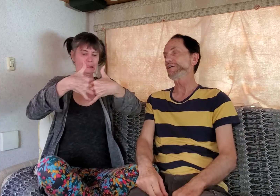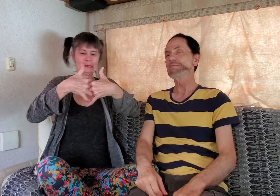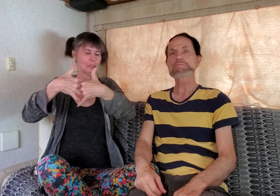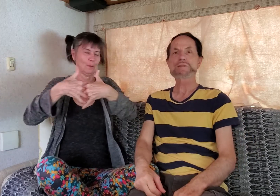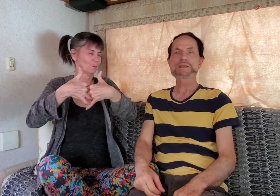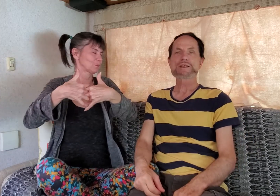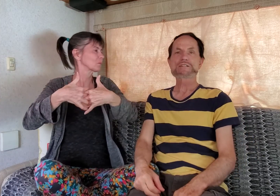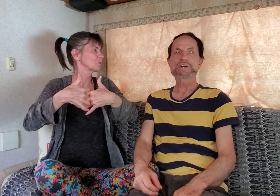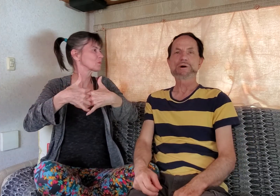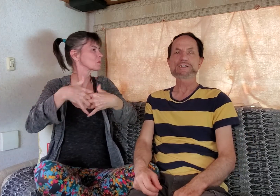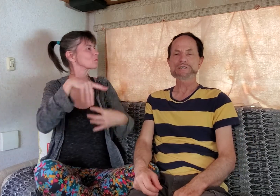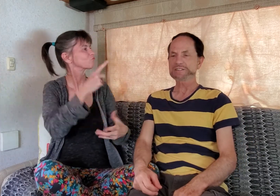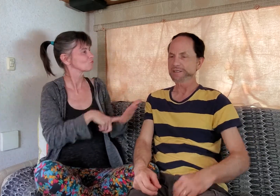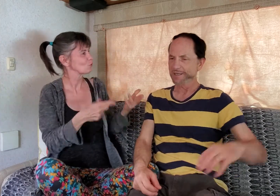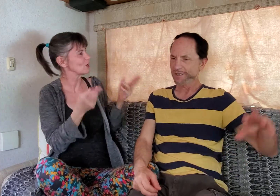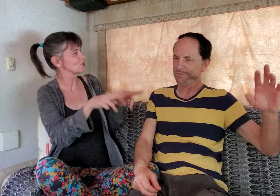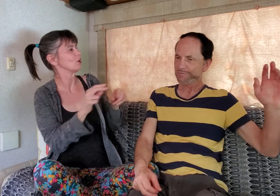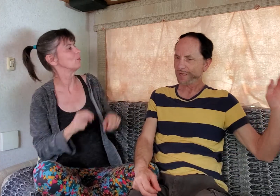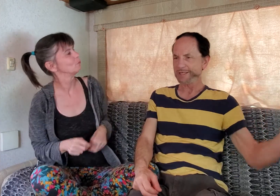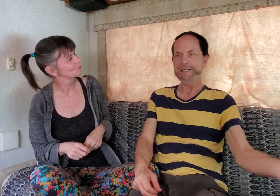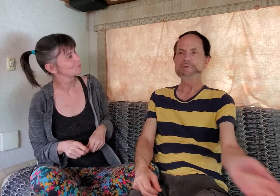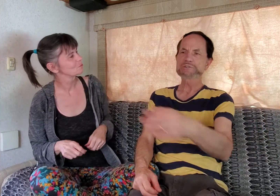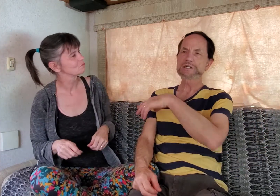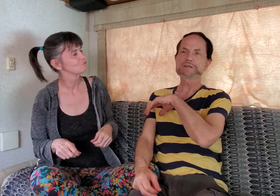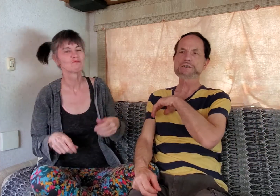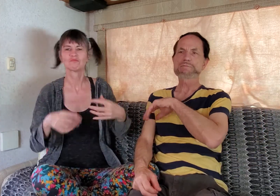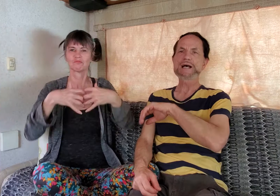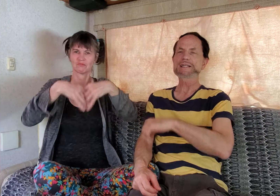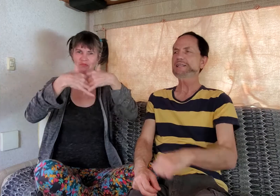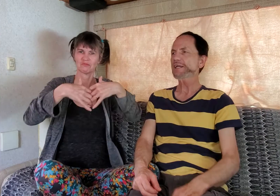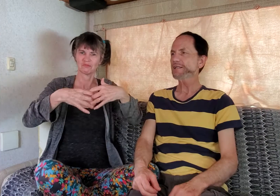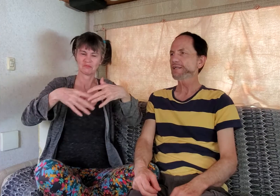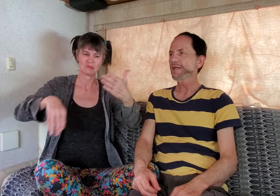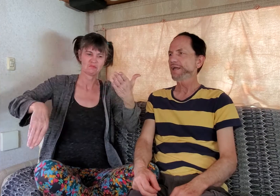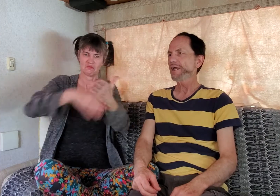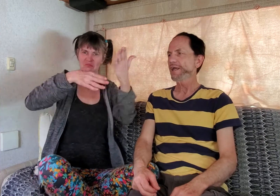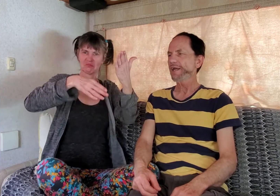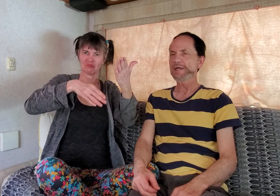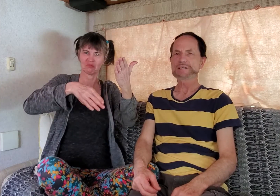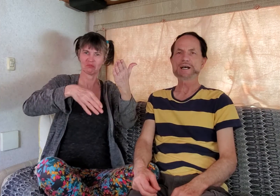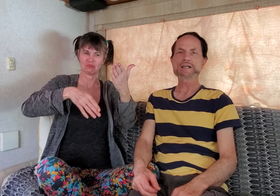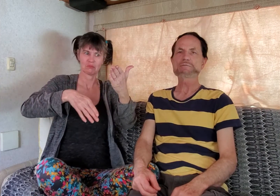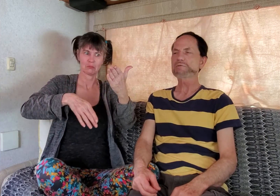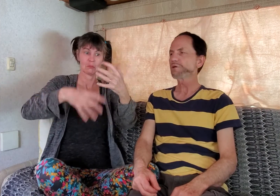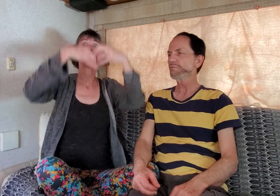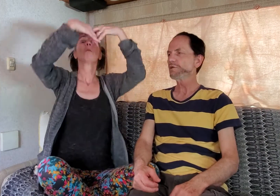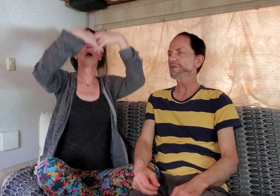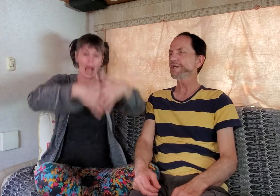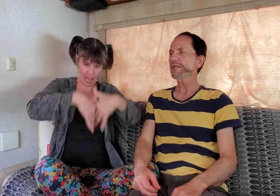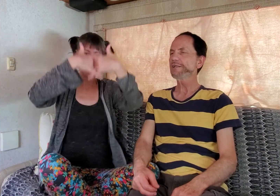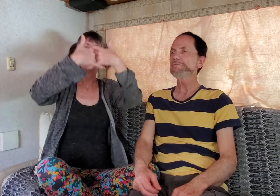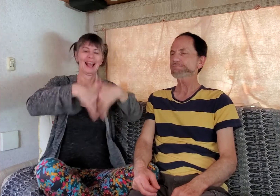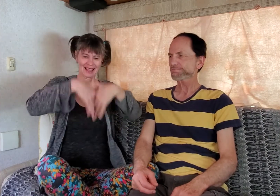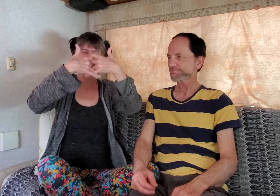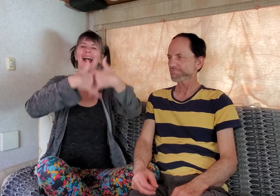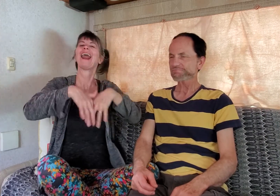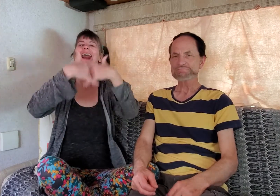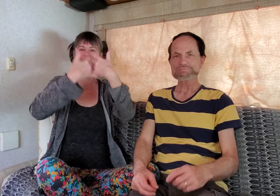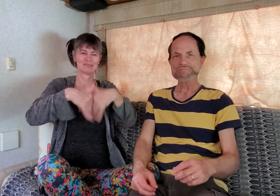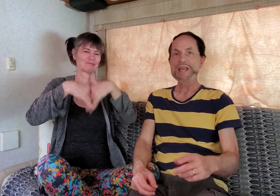No. So I just What'd you do? I gave those gears a mighty kick and got them moving again. And